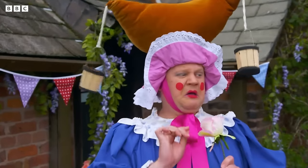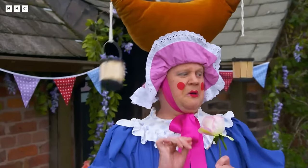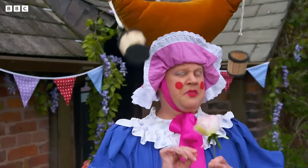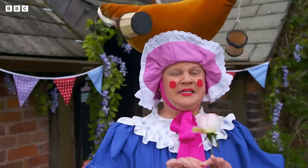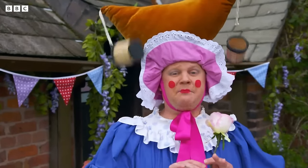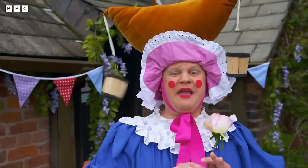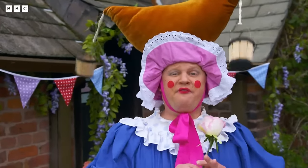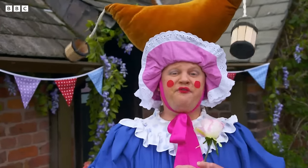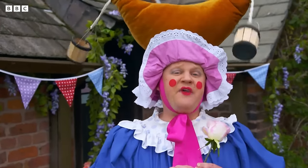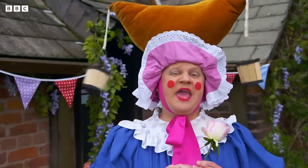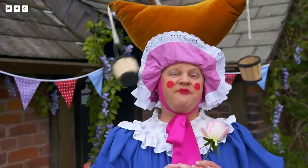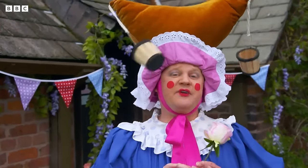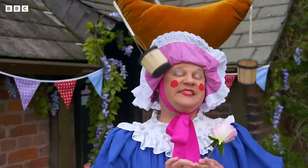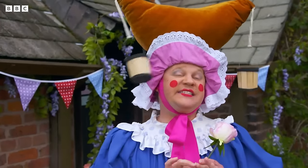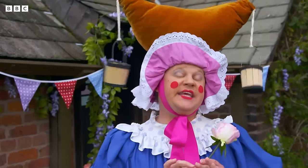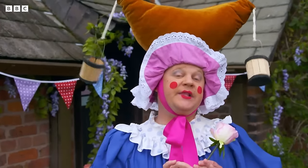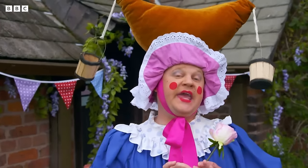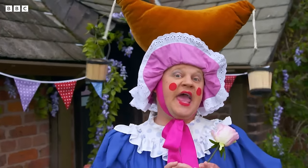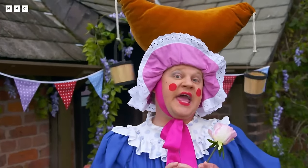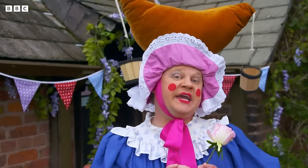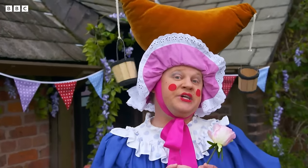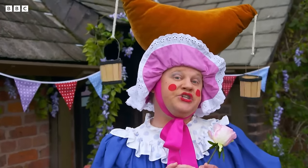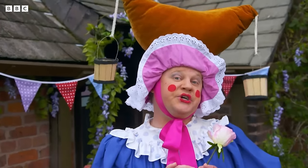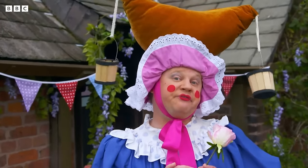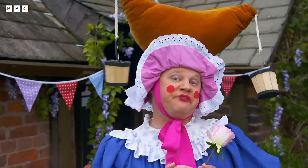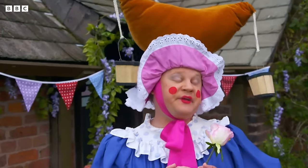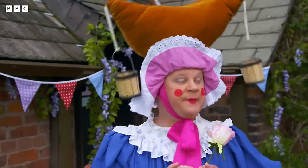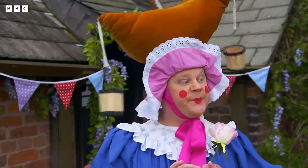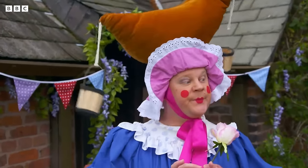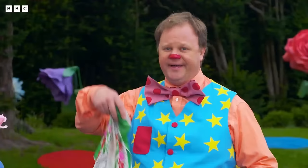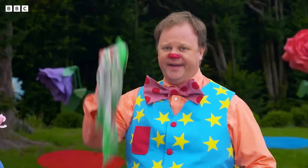Oh, that's my favourite silk handkerchief.